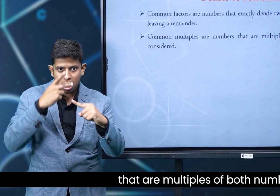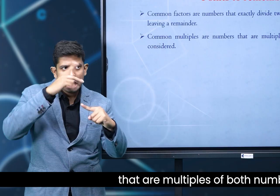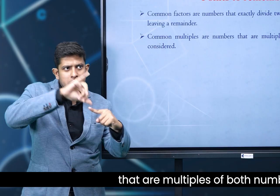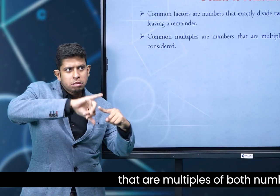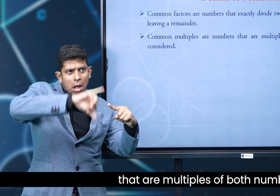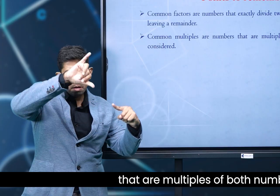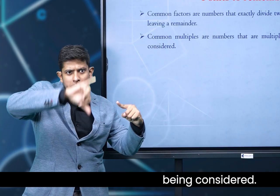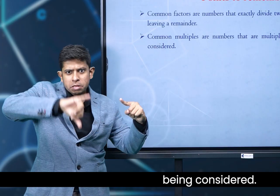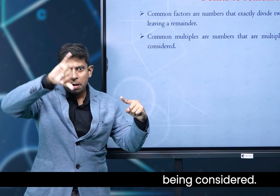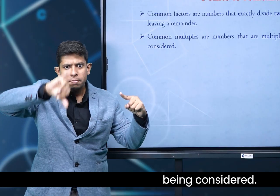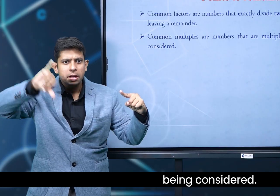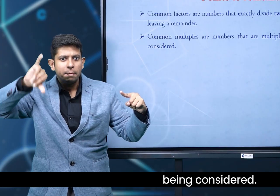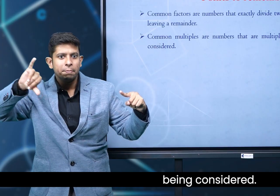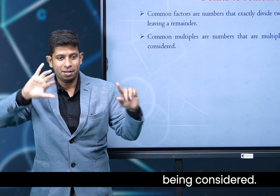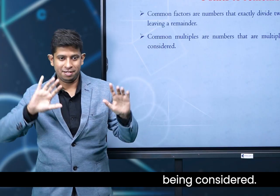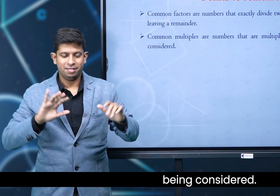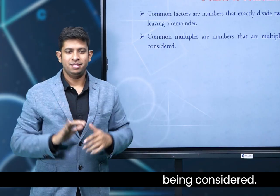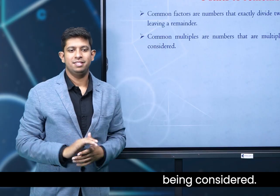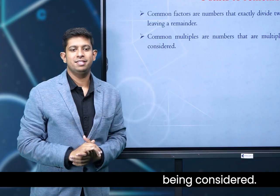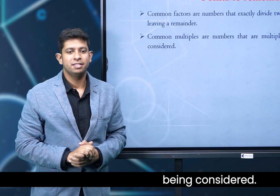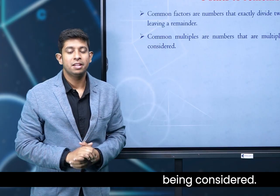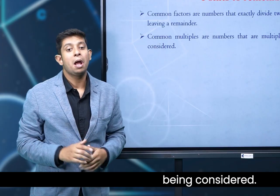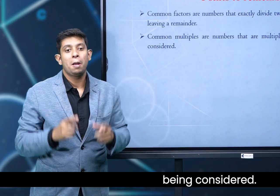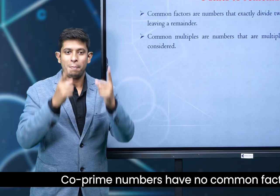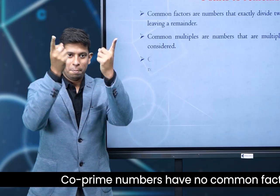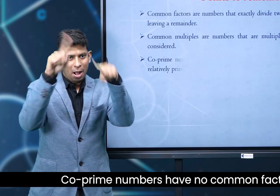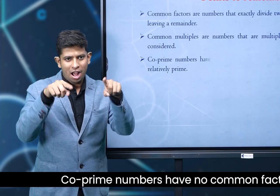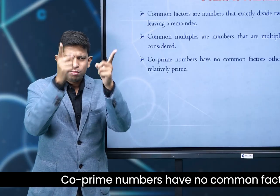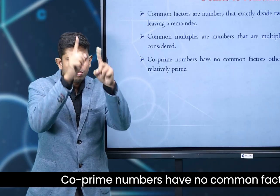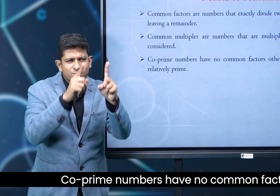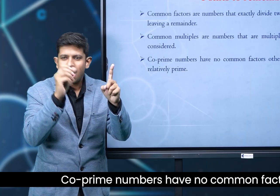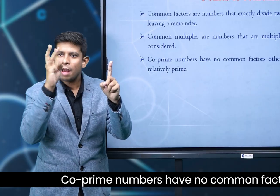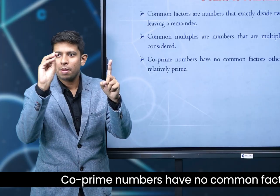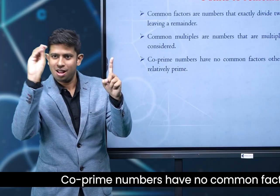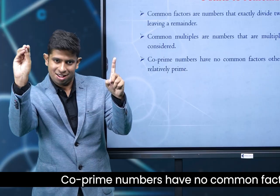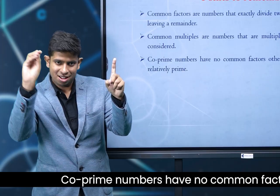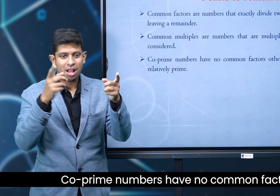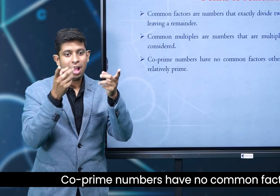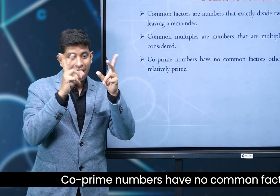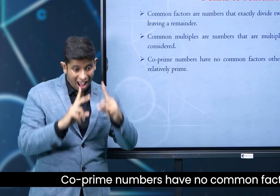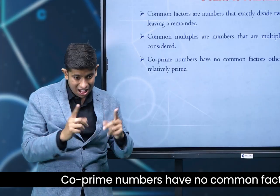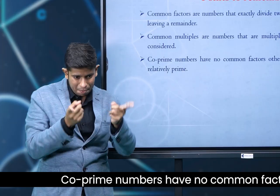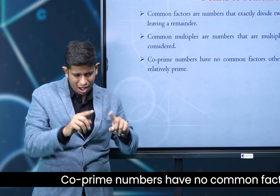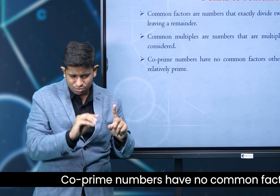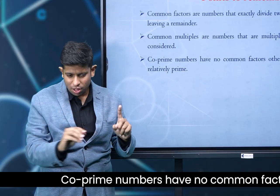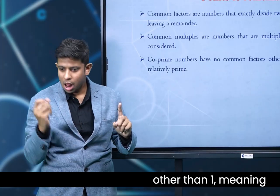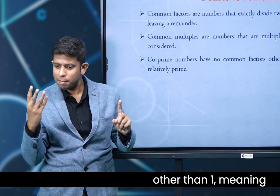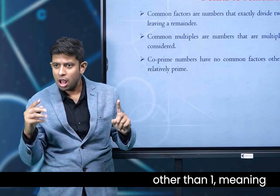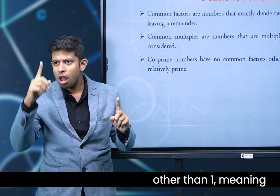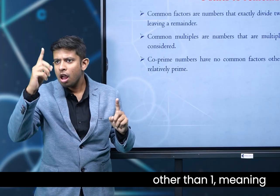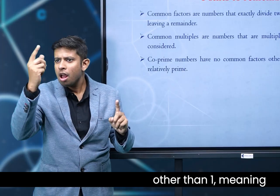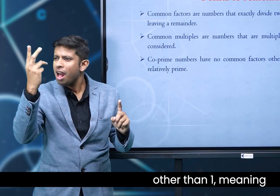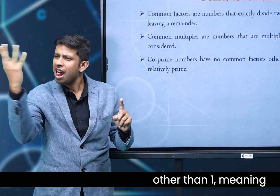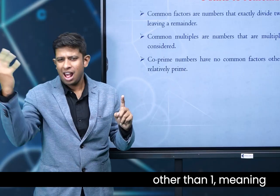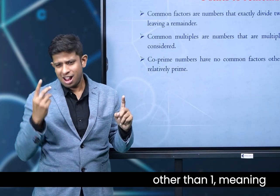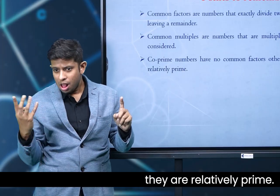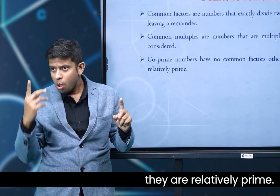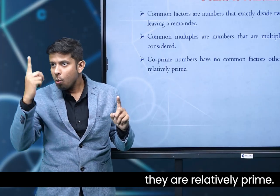both numbers being considered. Co-prime numbers have no common factors other than 1, meaning they are